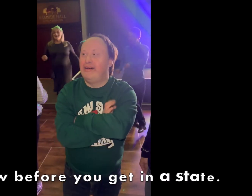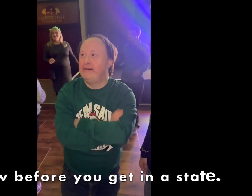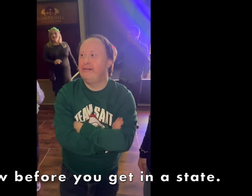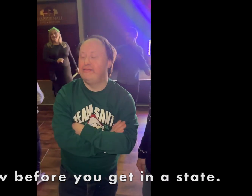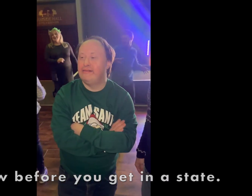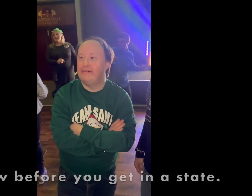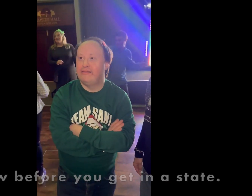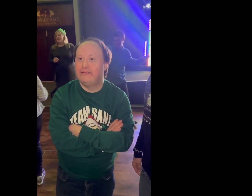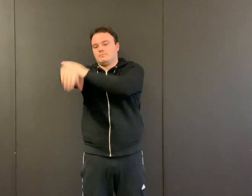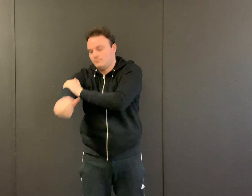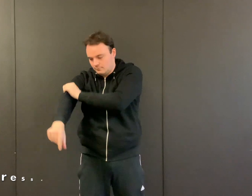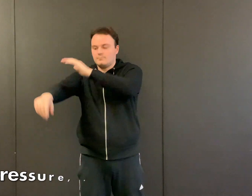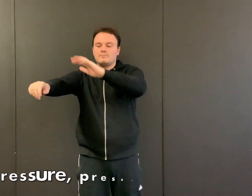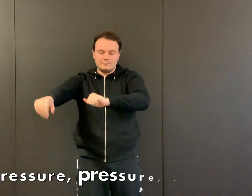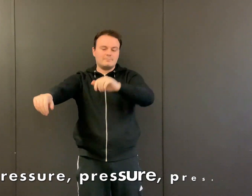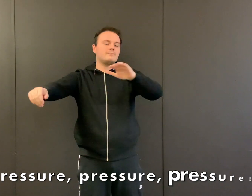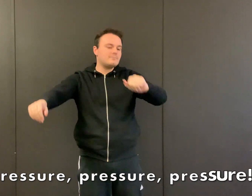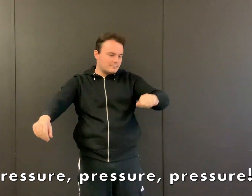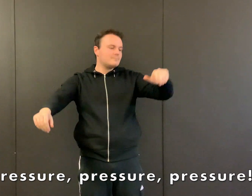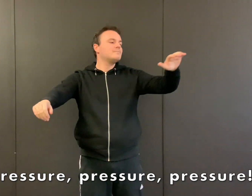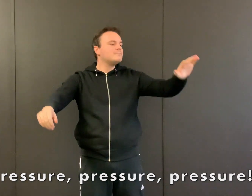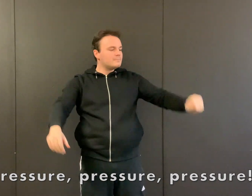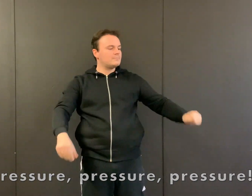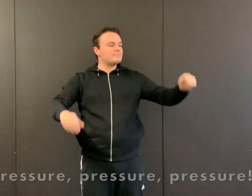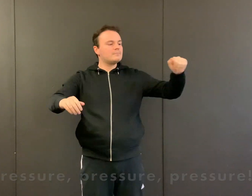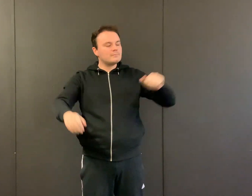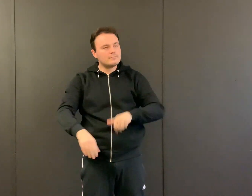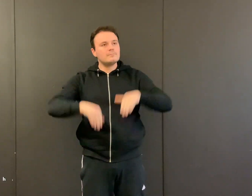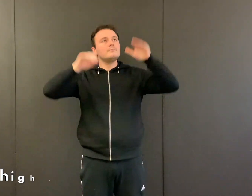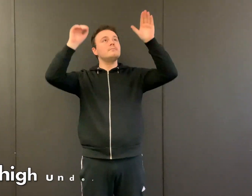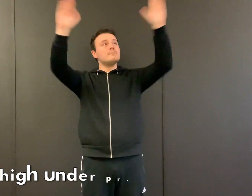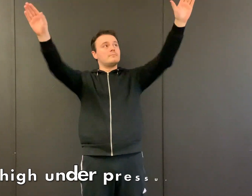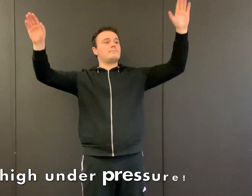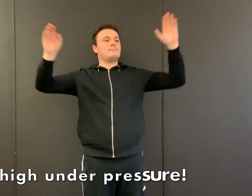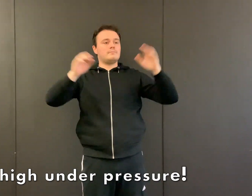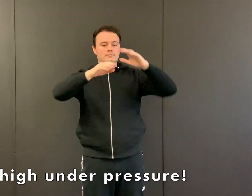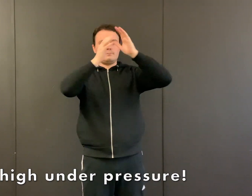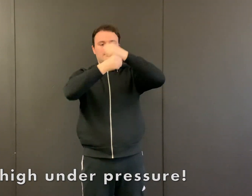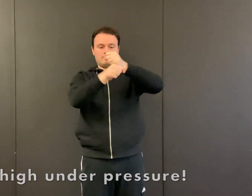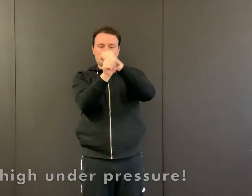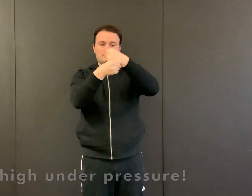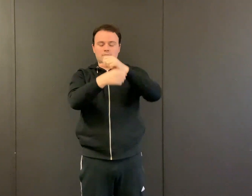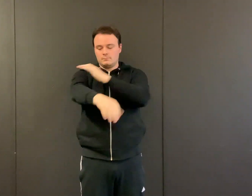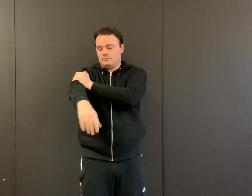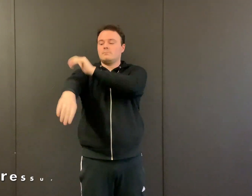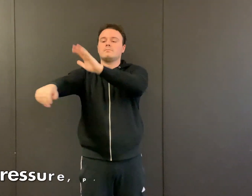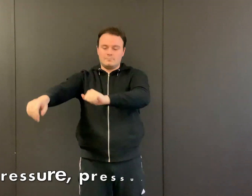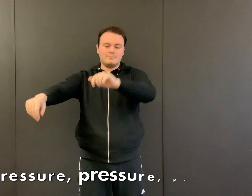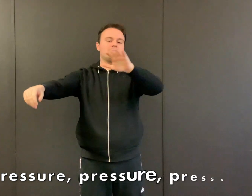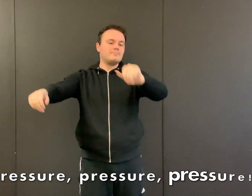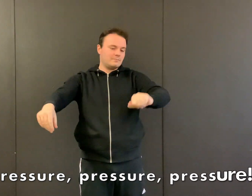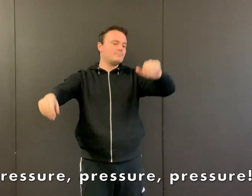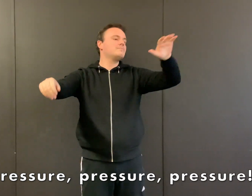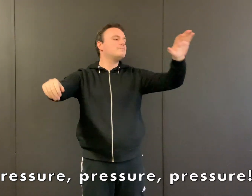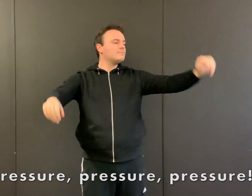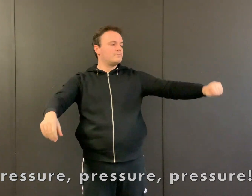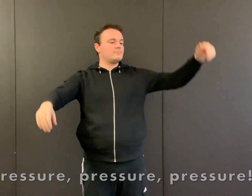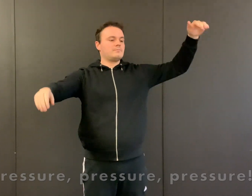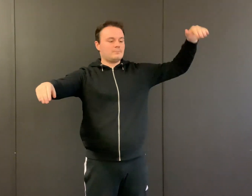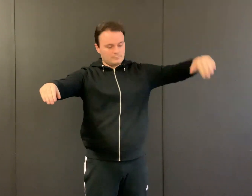get to your stage. Blood pressure can be high under pressure. Blood pressure keep